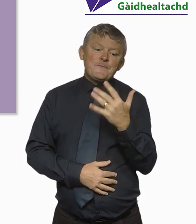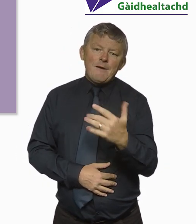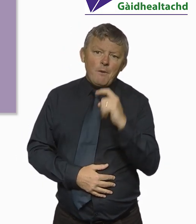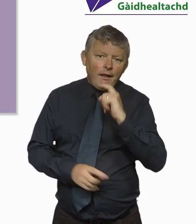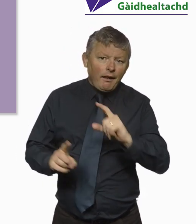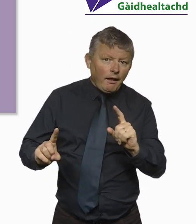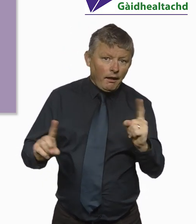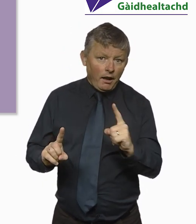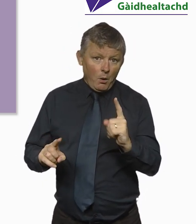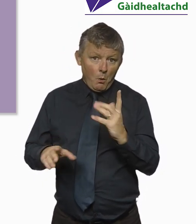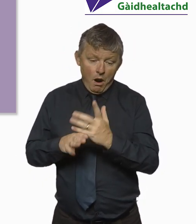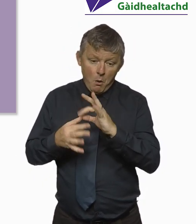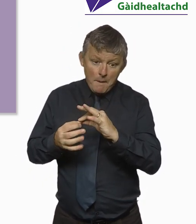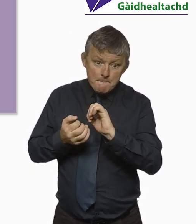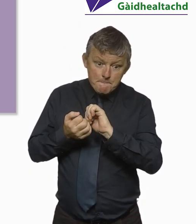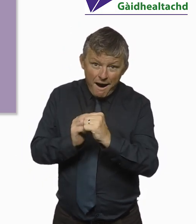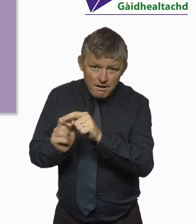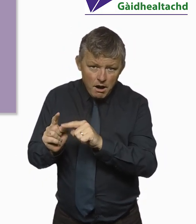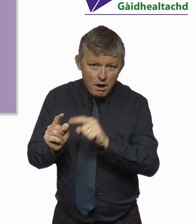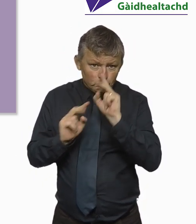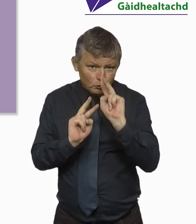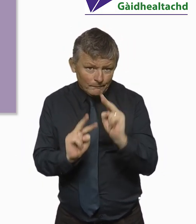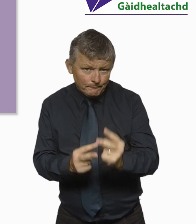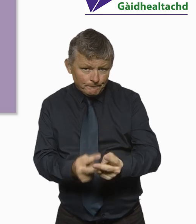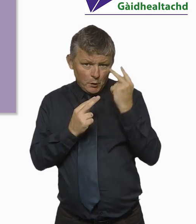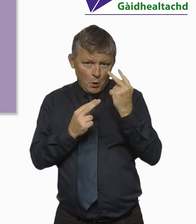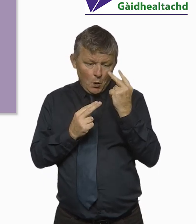With partners, review public protection information